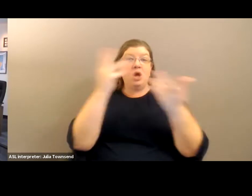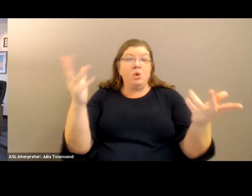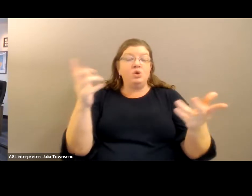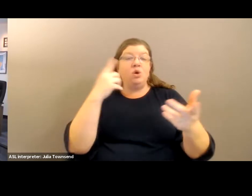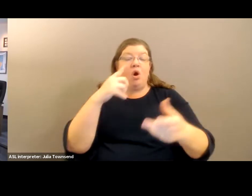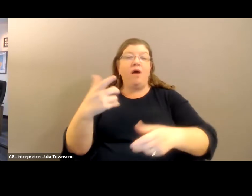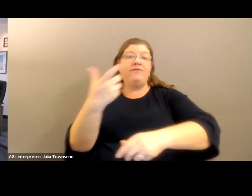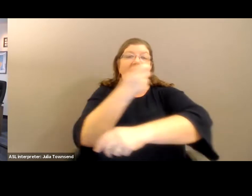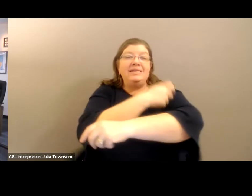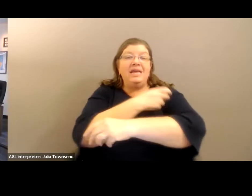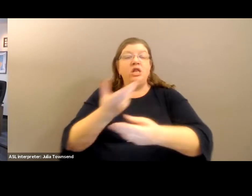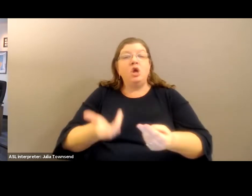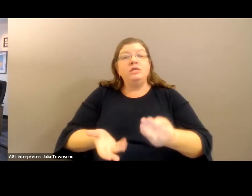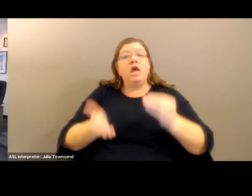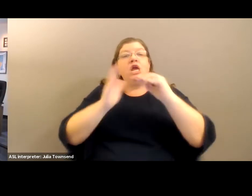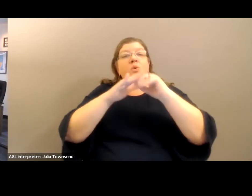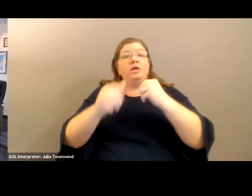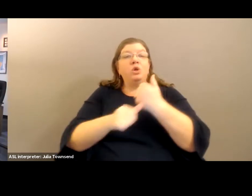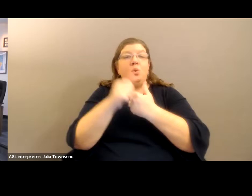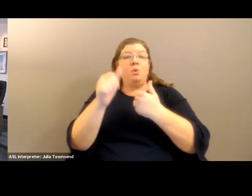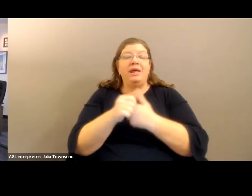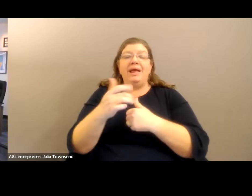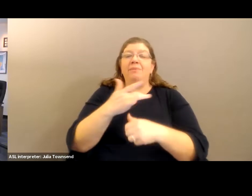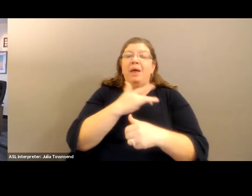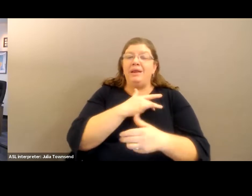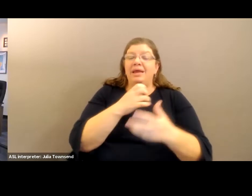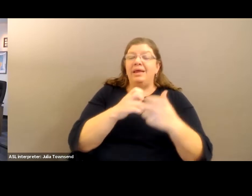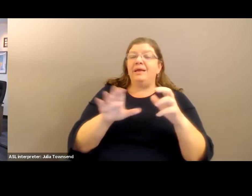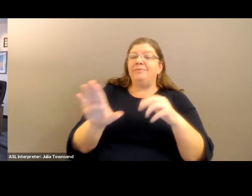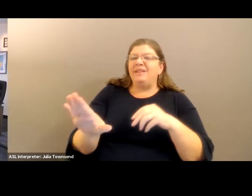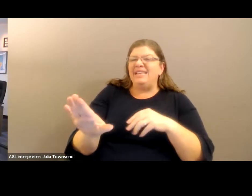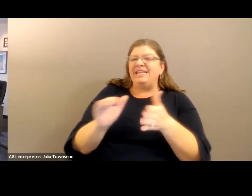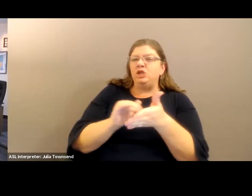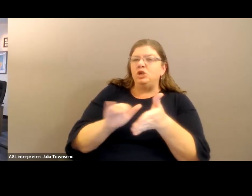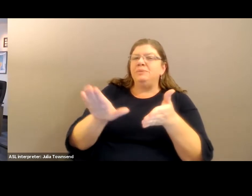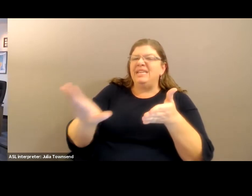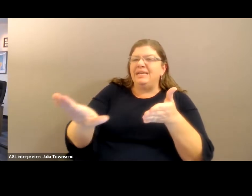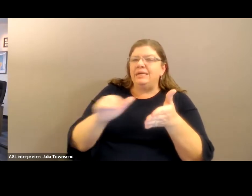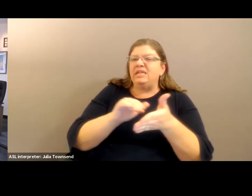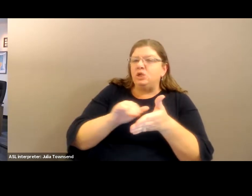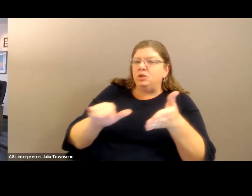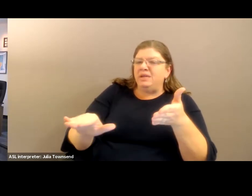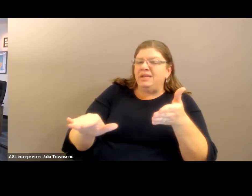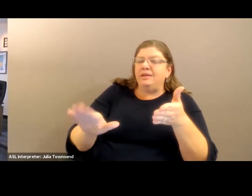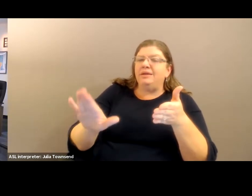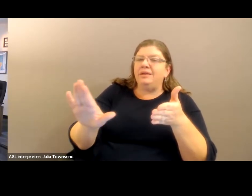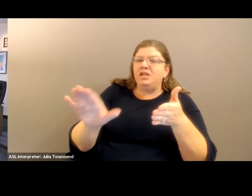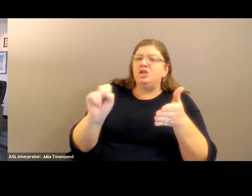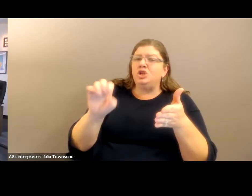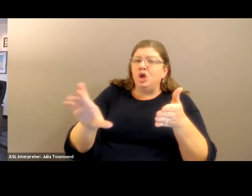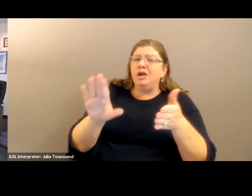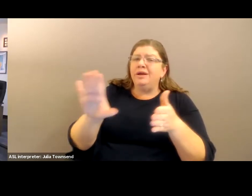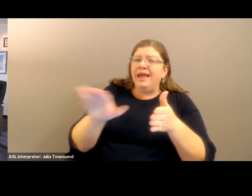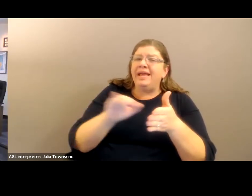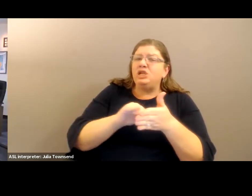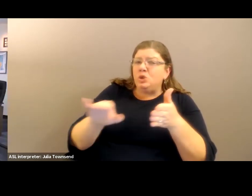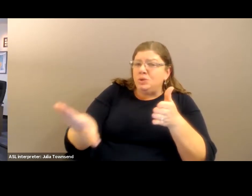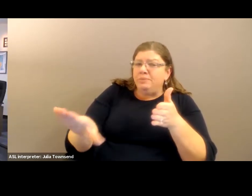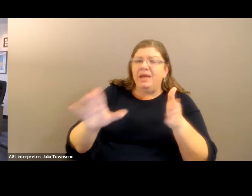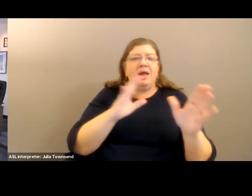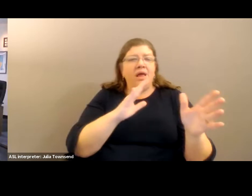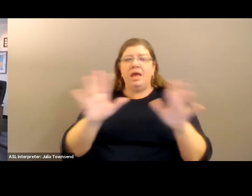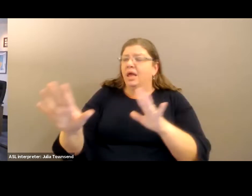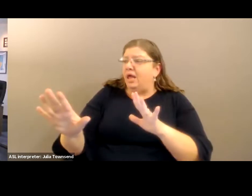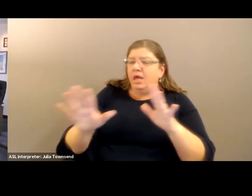an increased risk of myocarditis and pericarditis for males under the age of 40. Sir, Oh, is this the excuse wrong me? time?